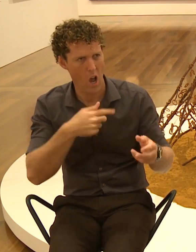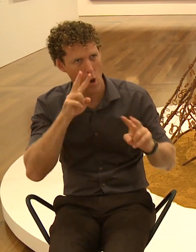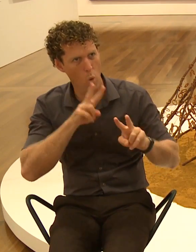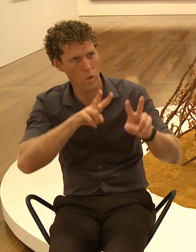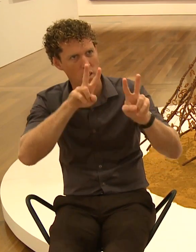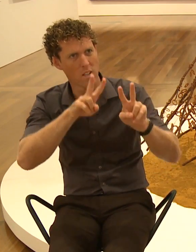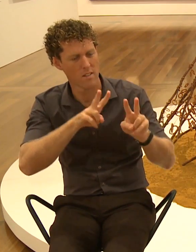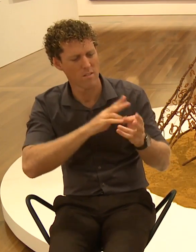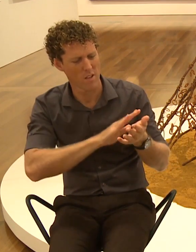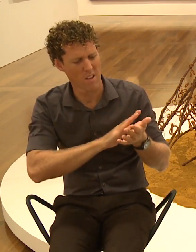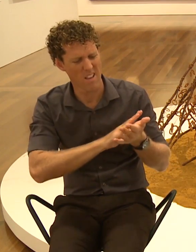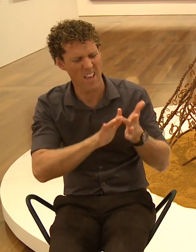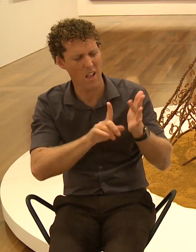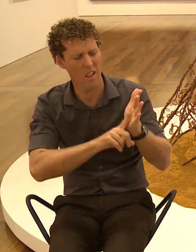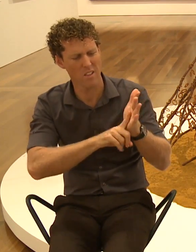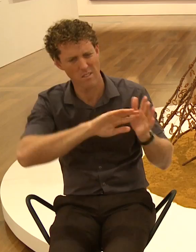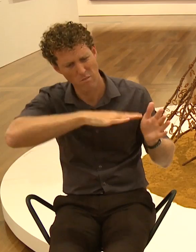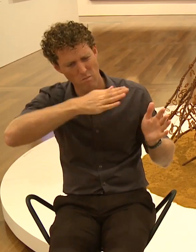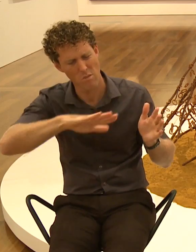and the